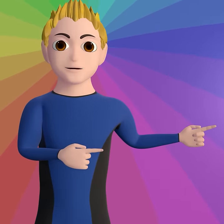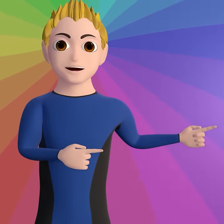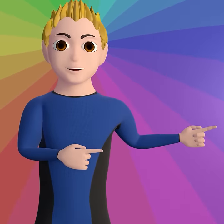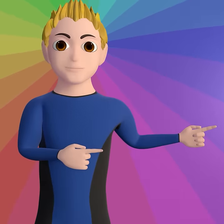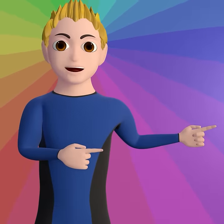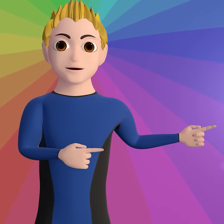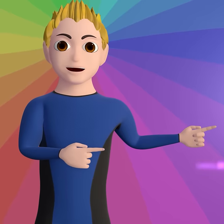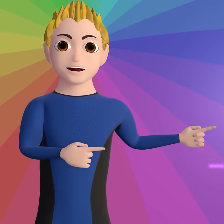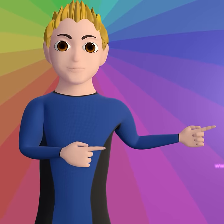at